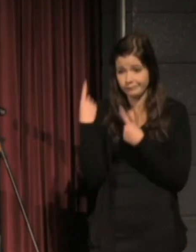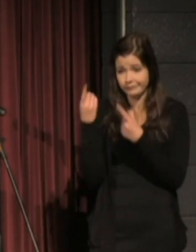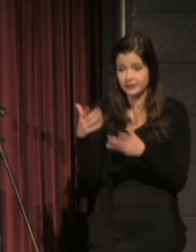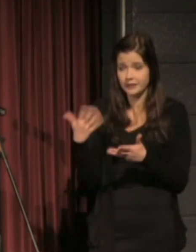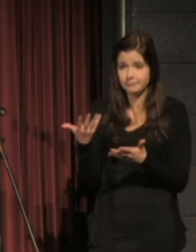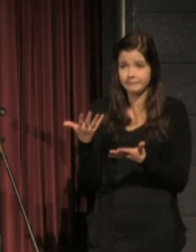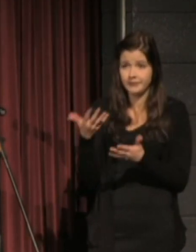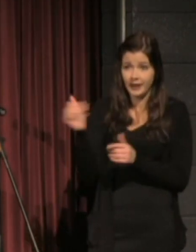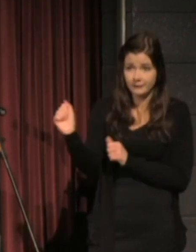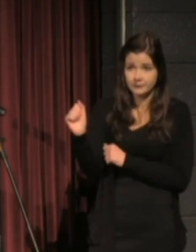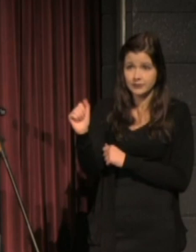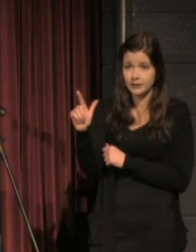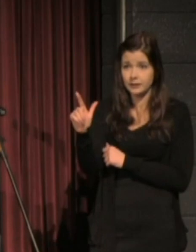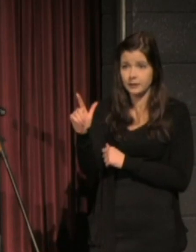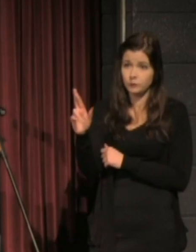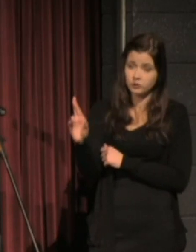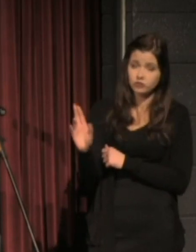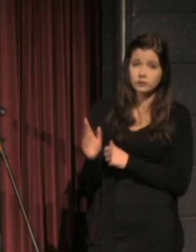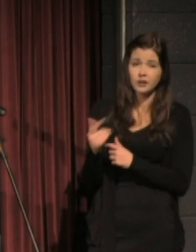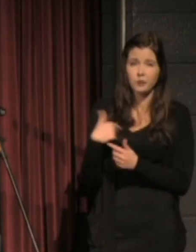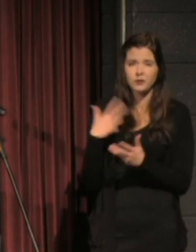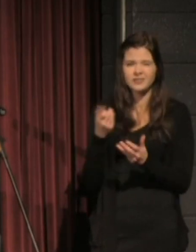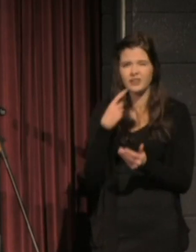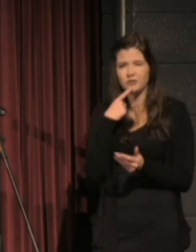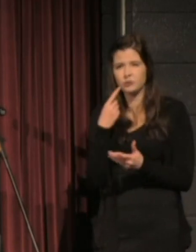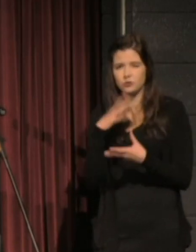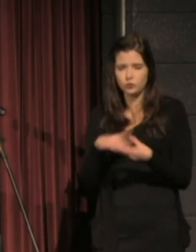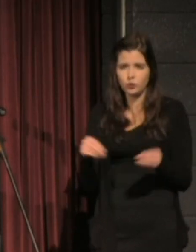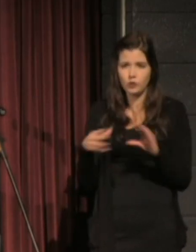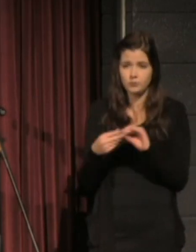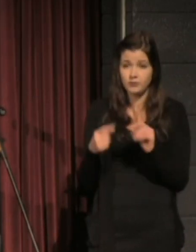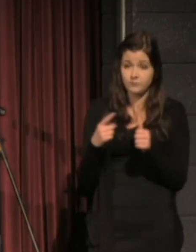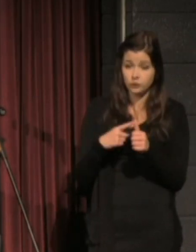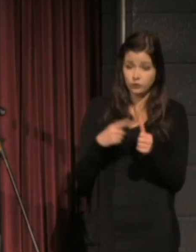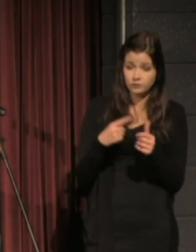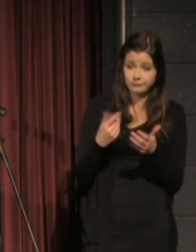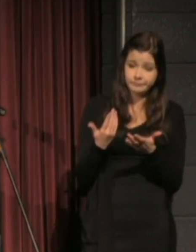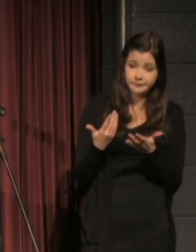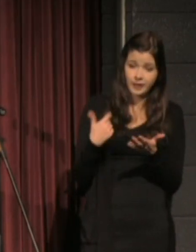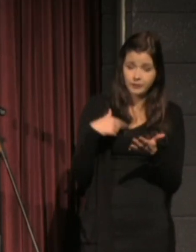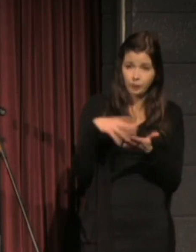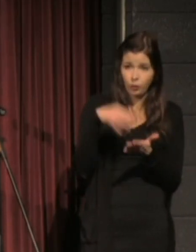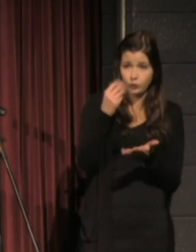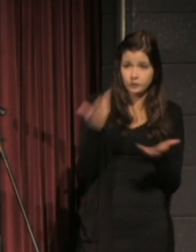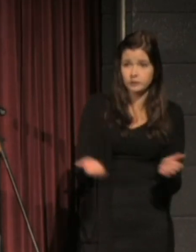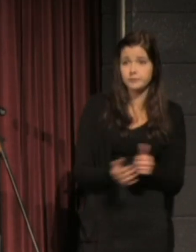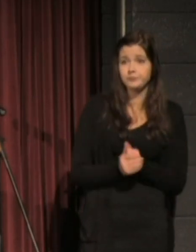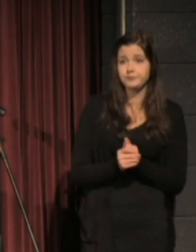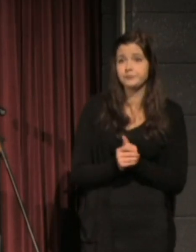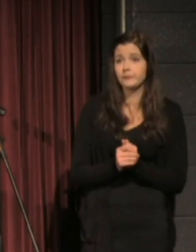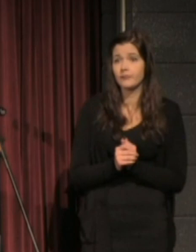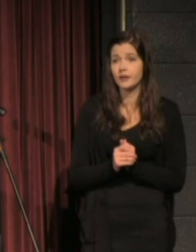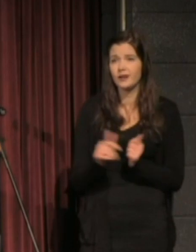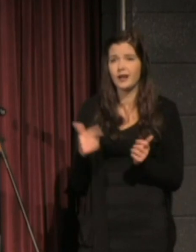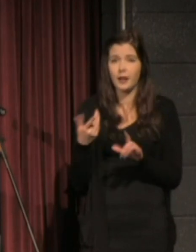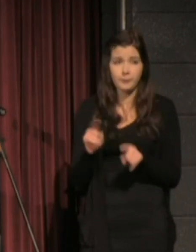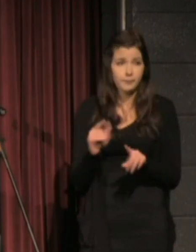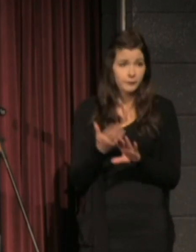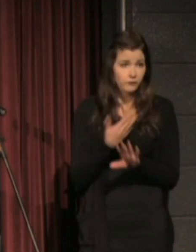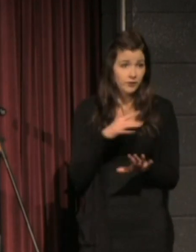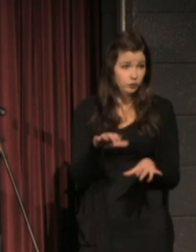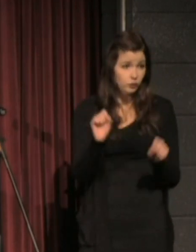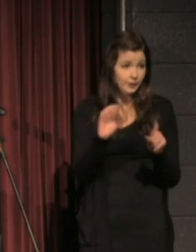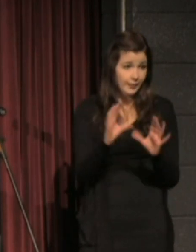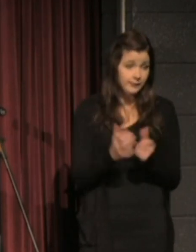Lake Region, I would like to tell you a short story about the very first lesson I learned here. It happened before I ever took a